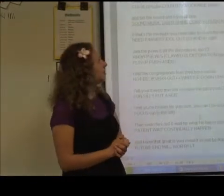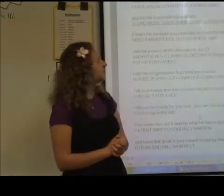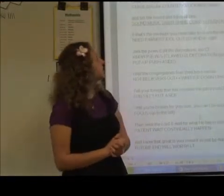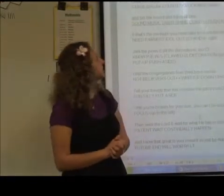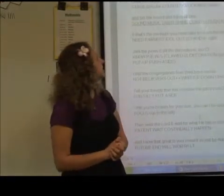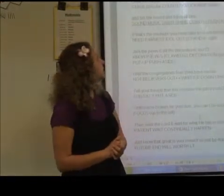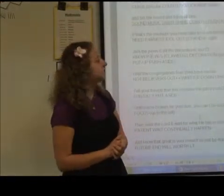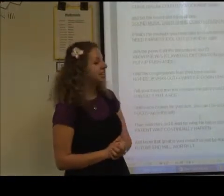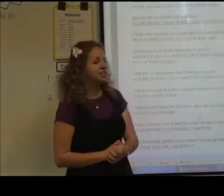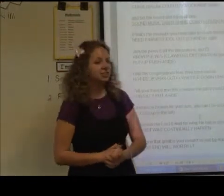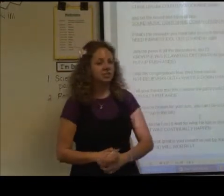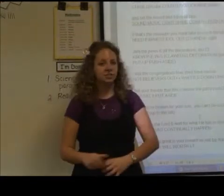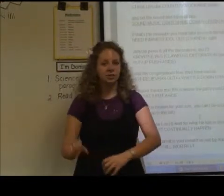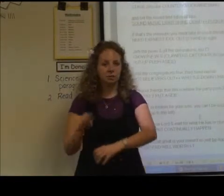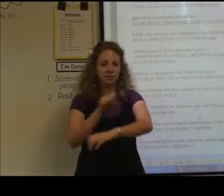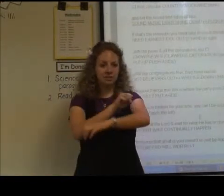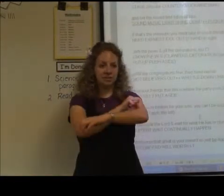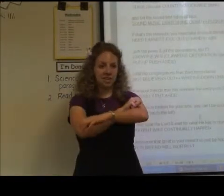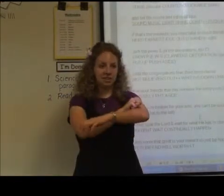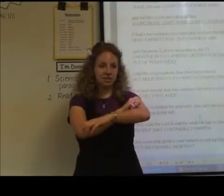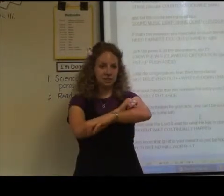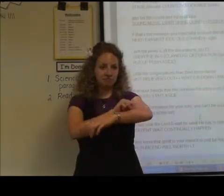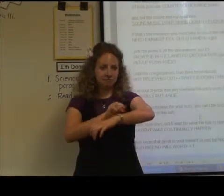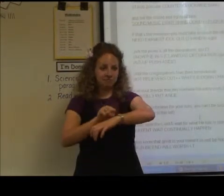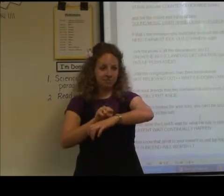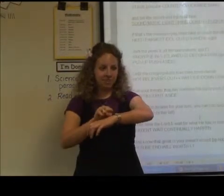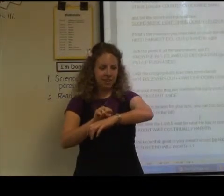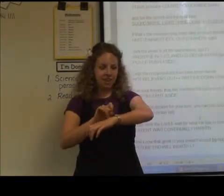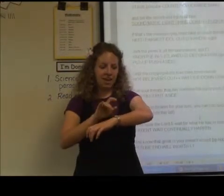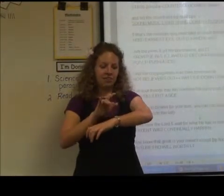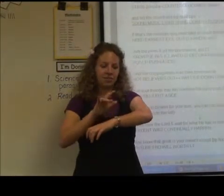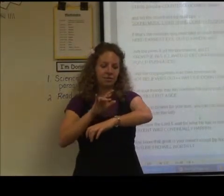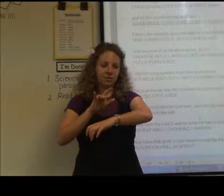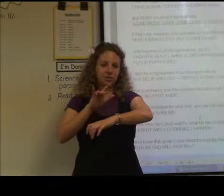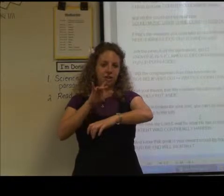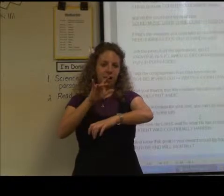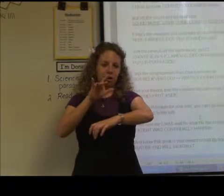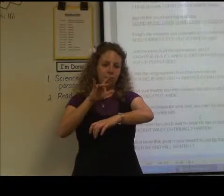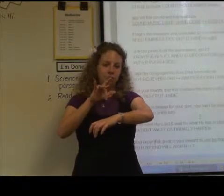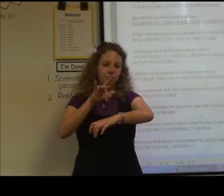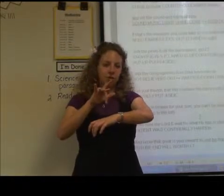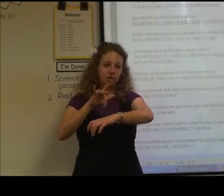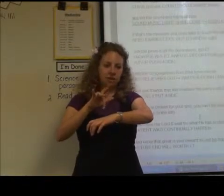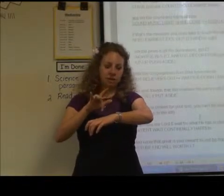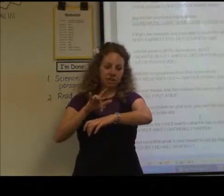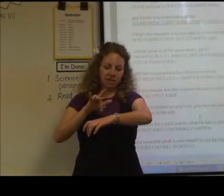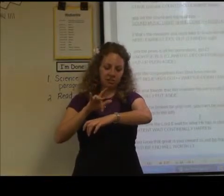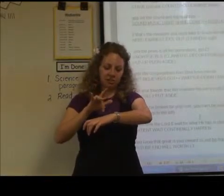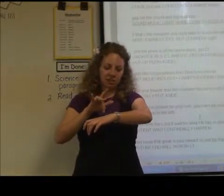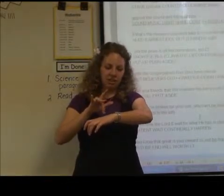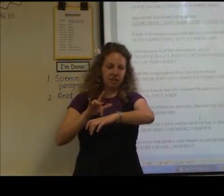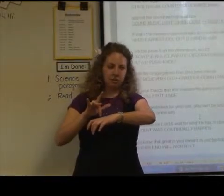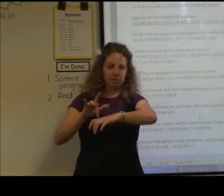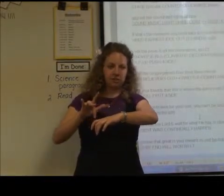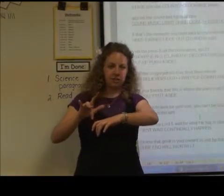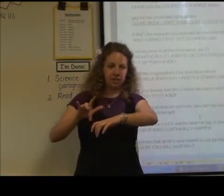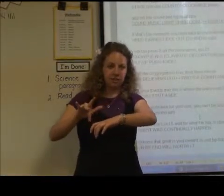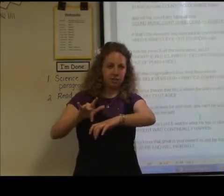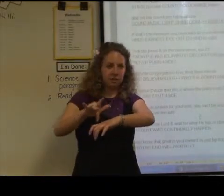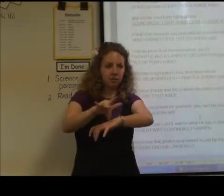off with clear the stage. So, stage, and then you're going to go with your middle finger down. You're going to go